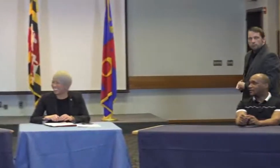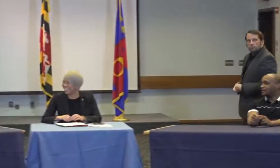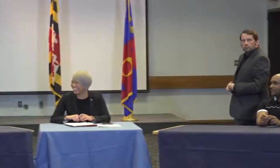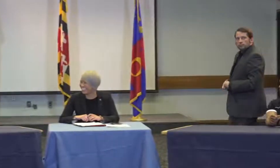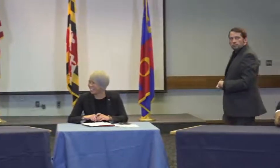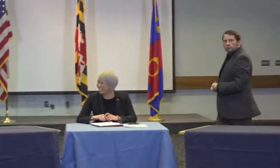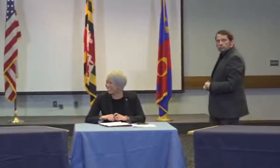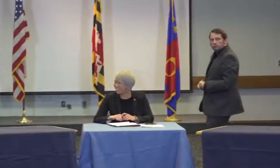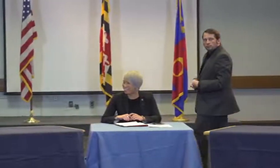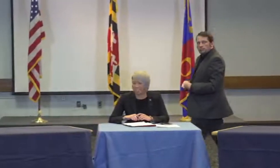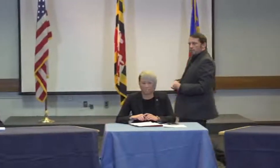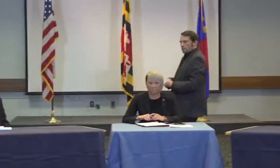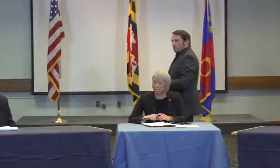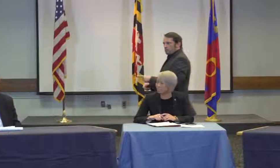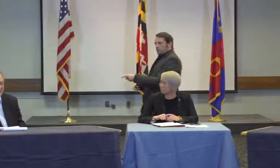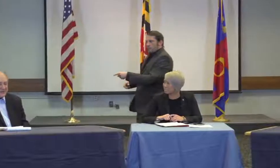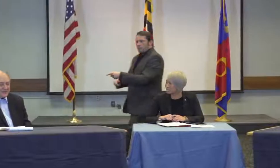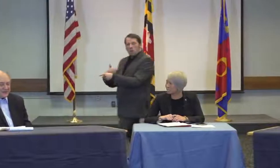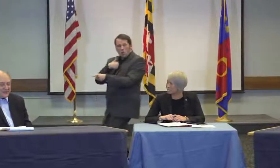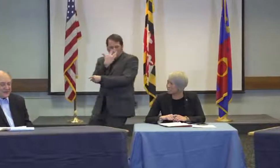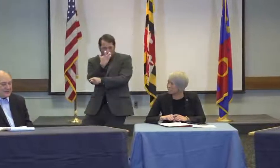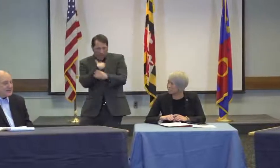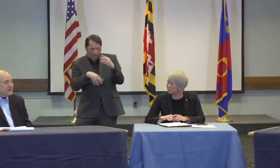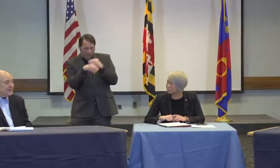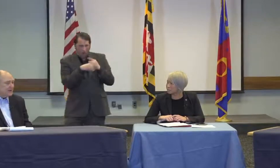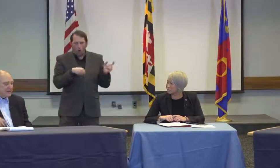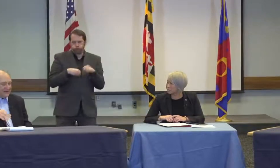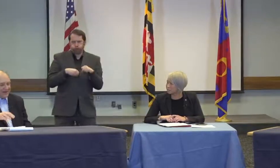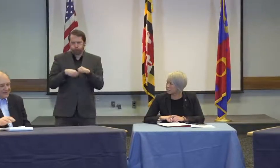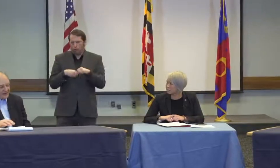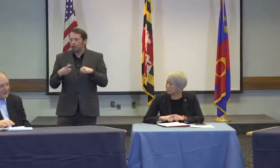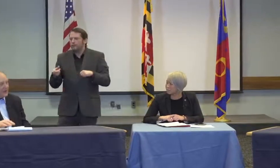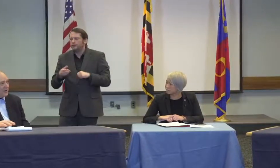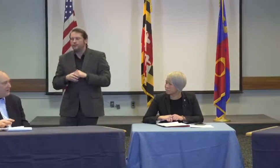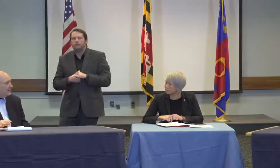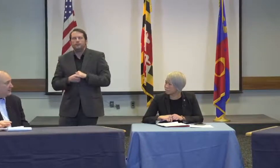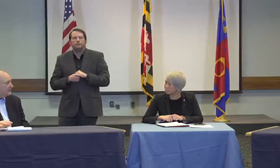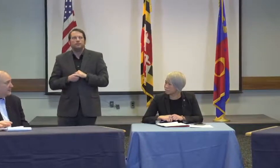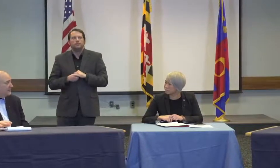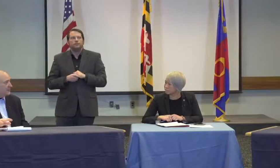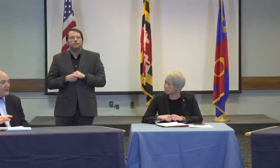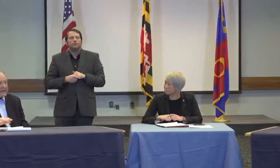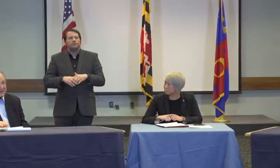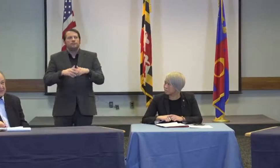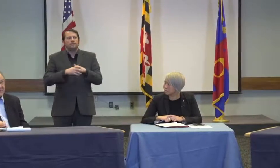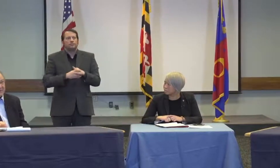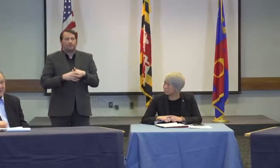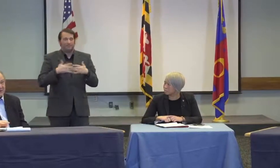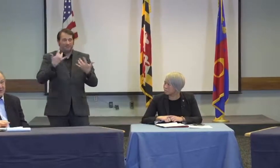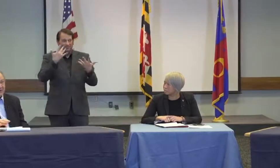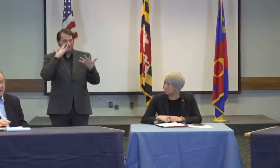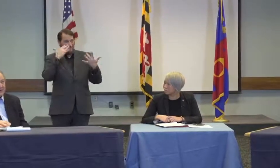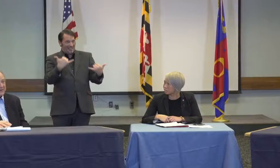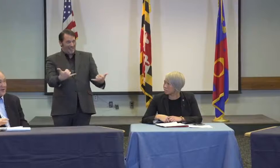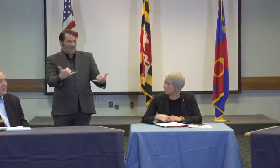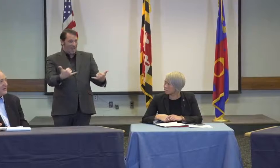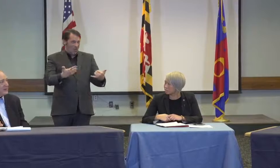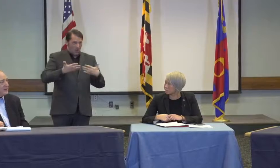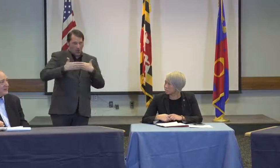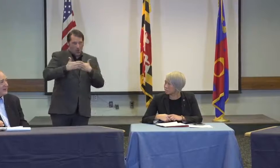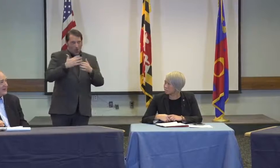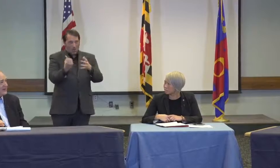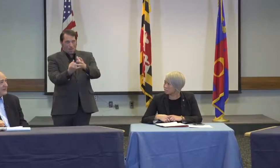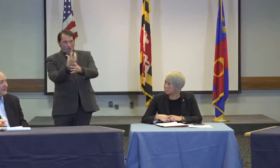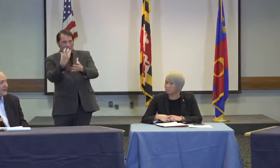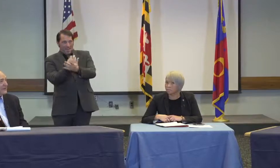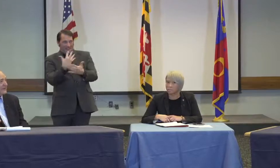course. So this is a time of year often when lots of our nonprofit